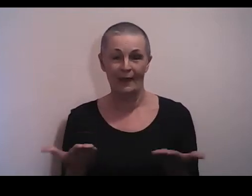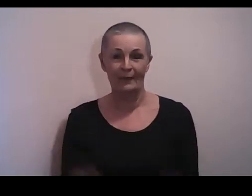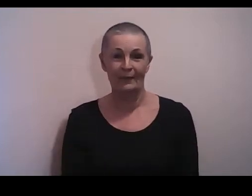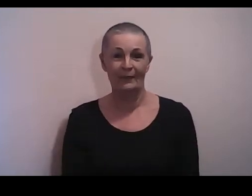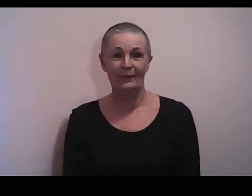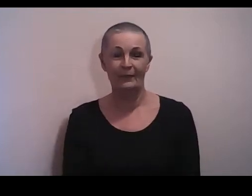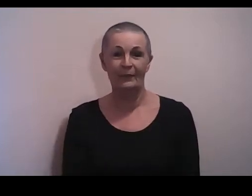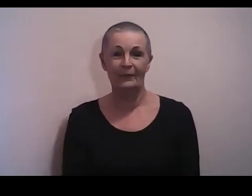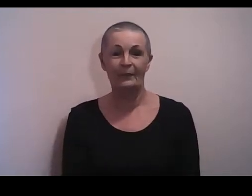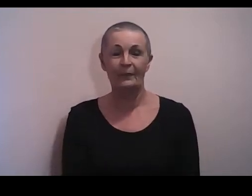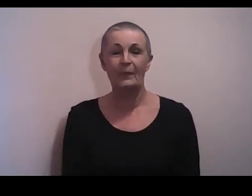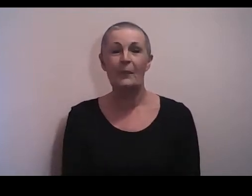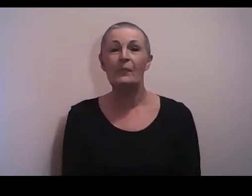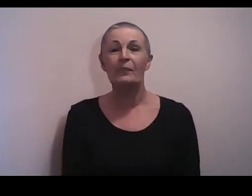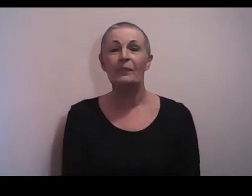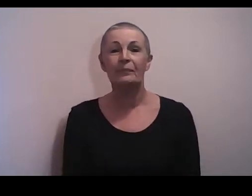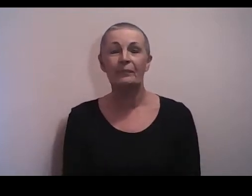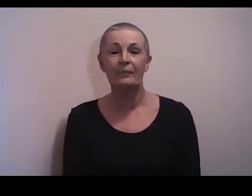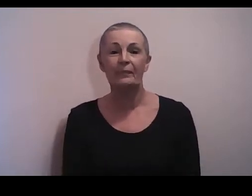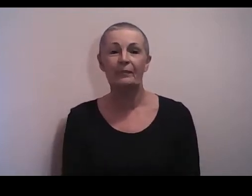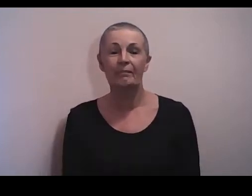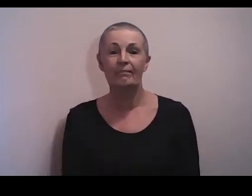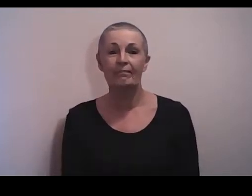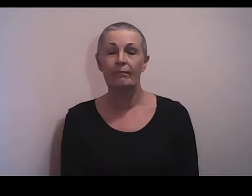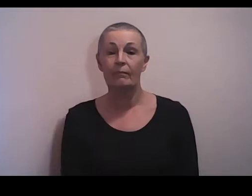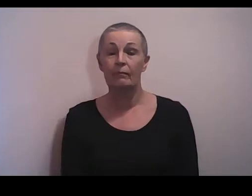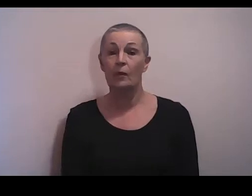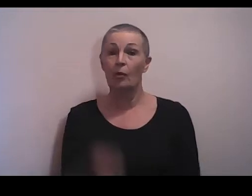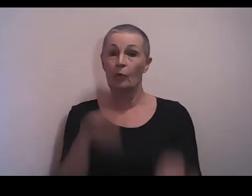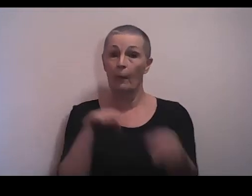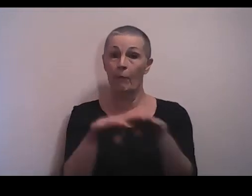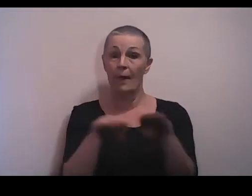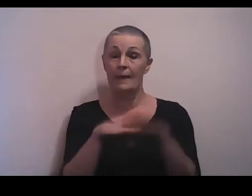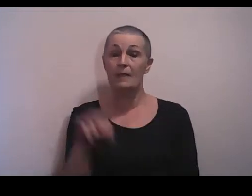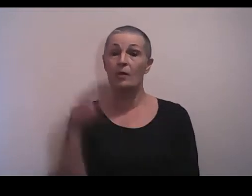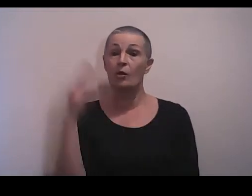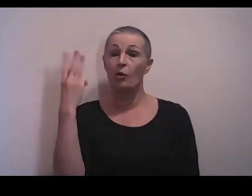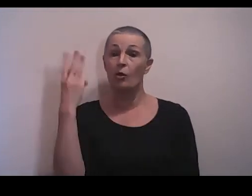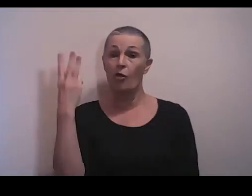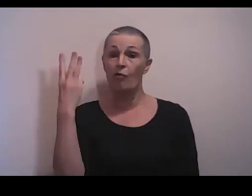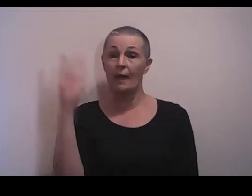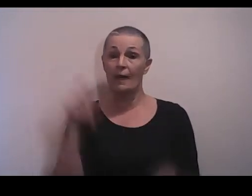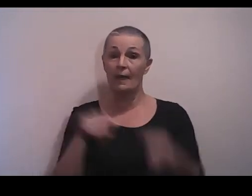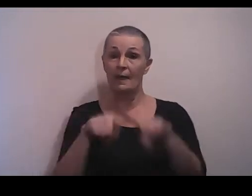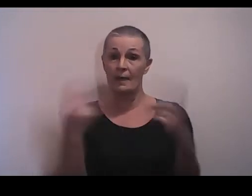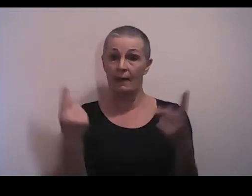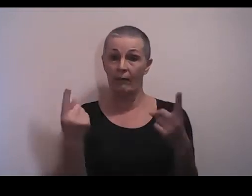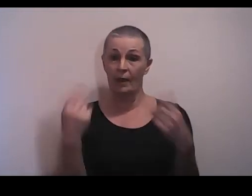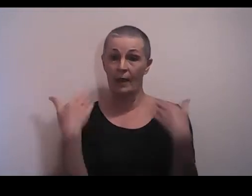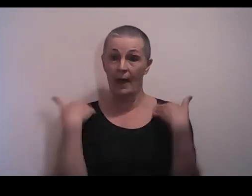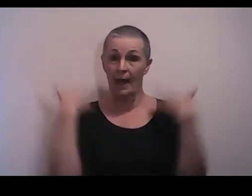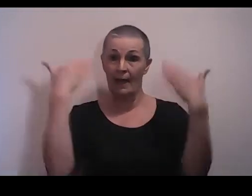And again, we're going to do 3 exercises like we did the first time.